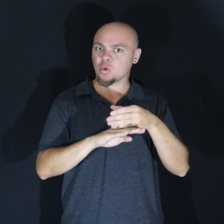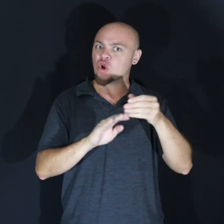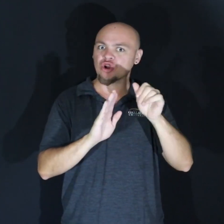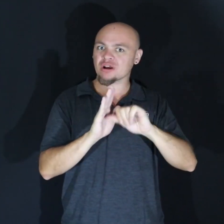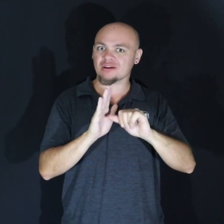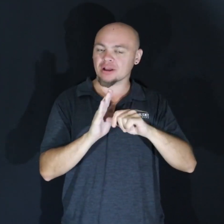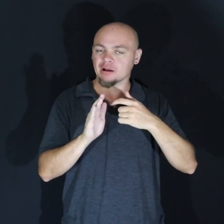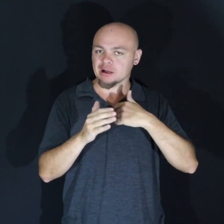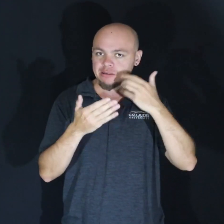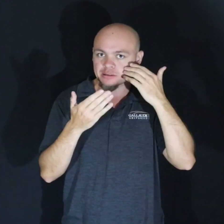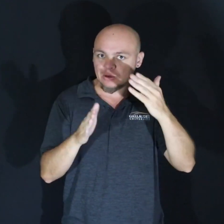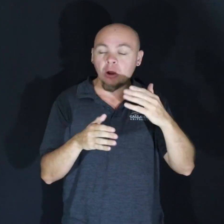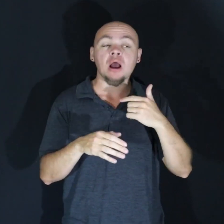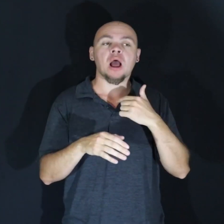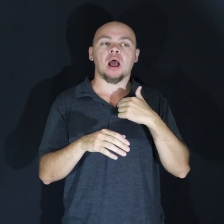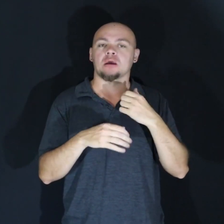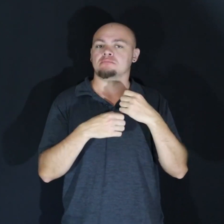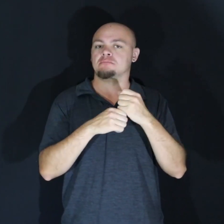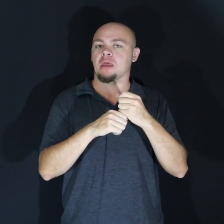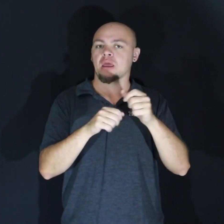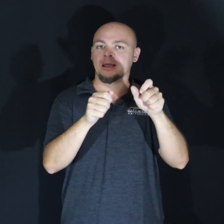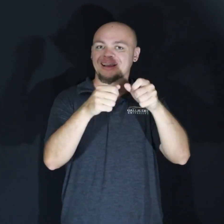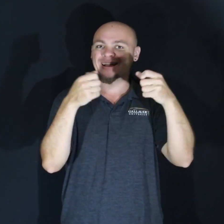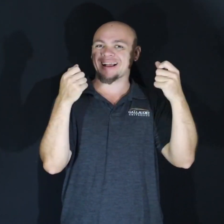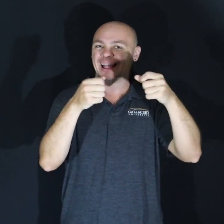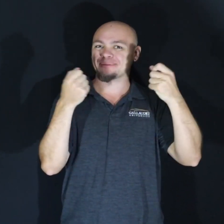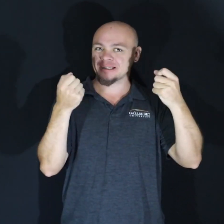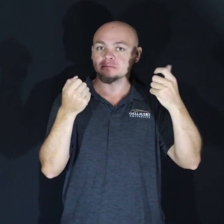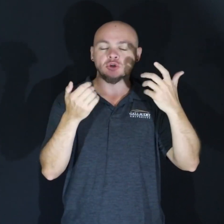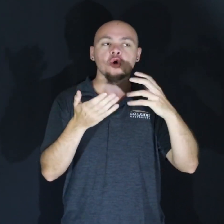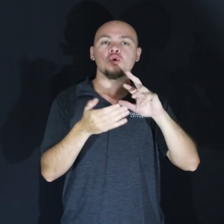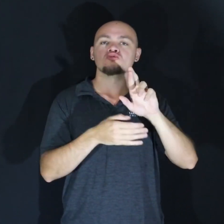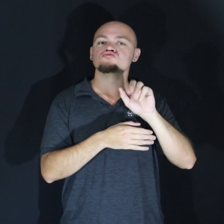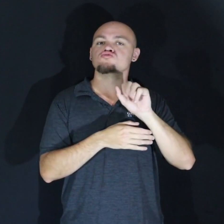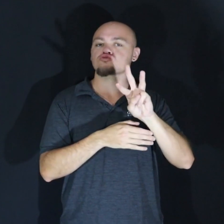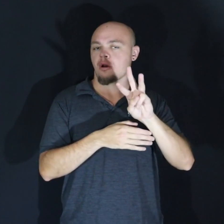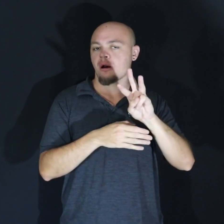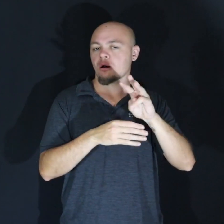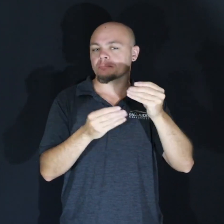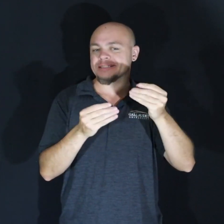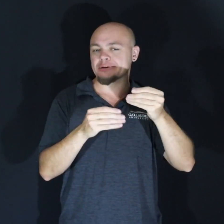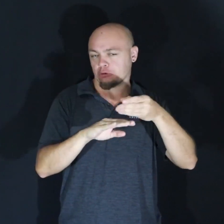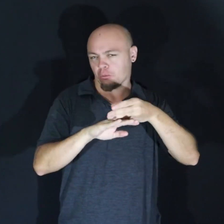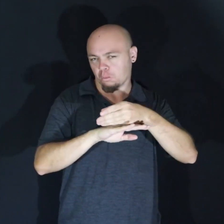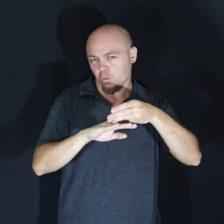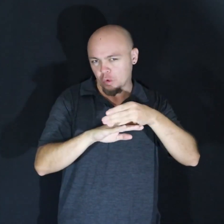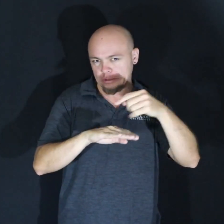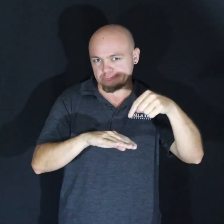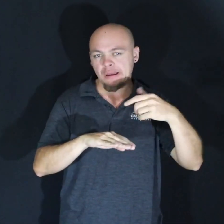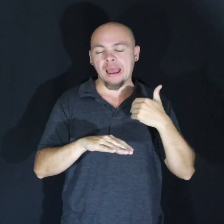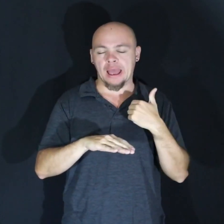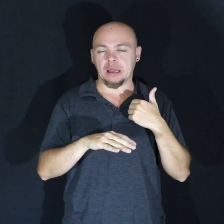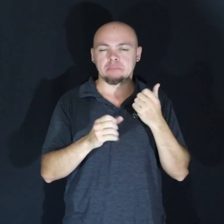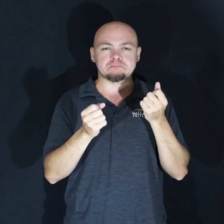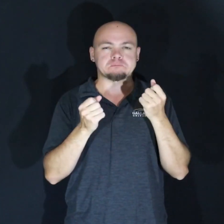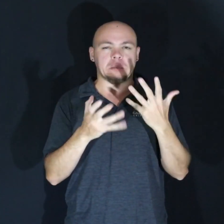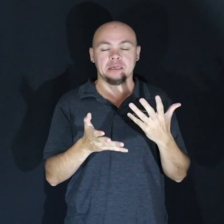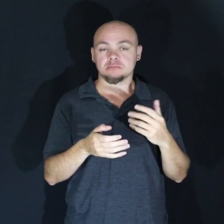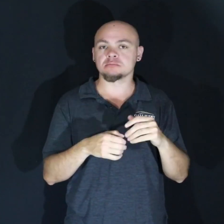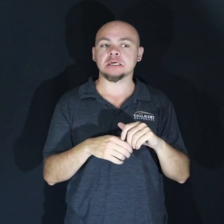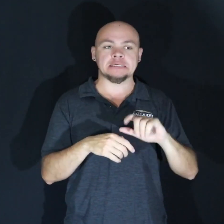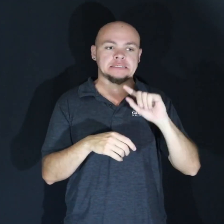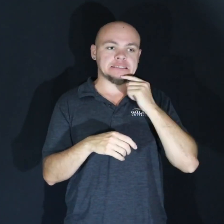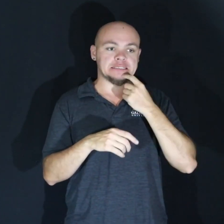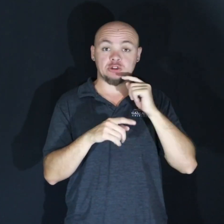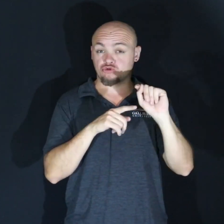was a cabinet maker, and so I had lots of access to raw materials. So after a couple of weeks of really intense training, I had the